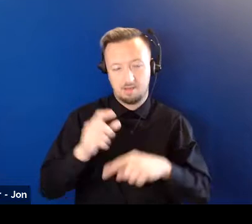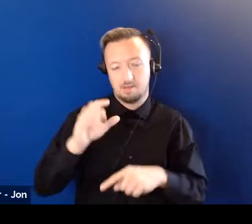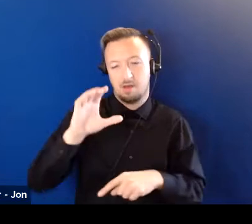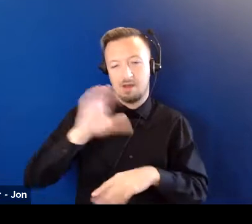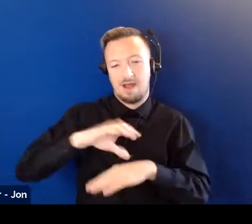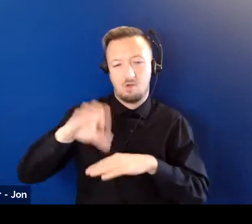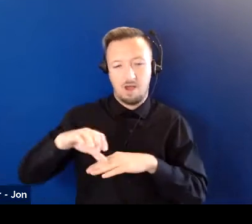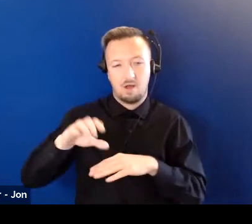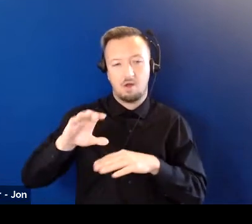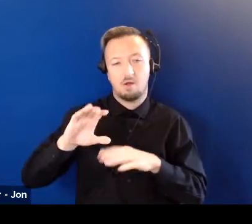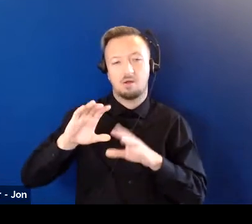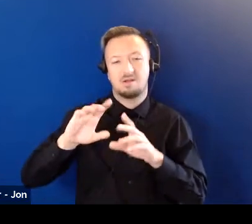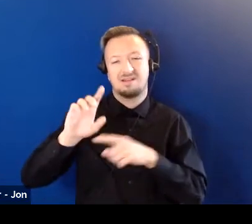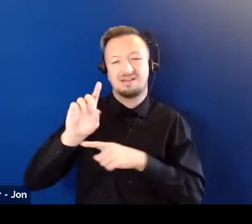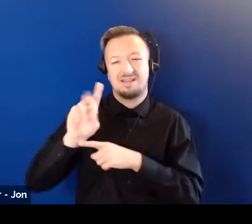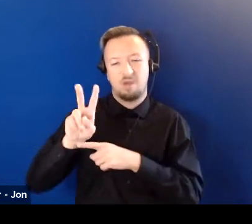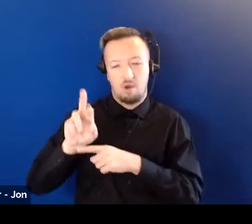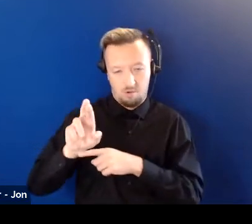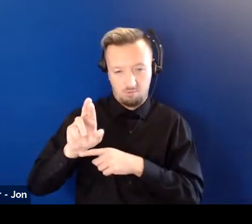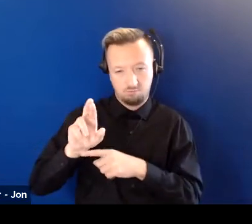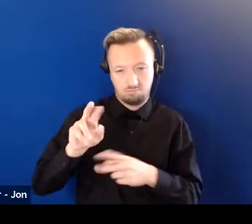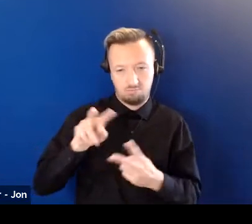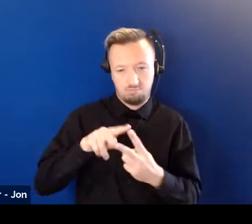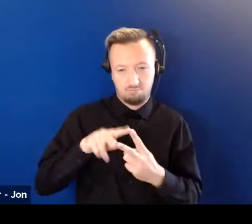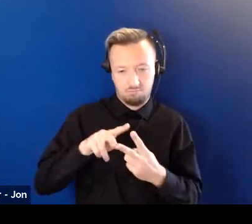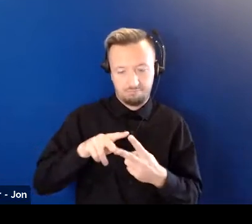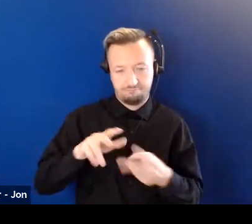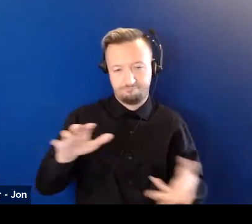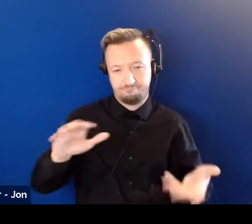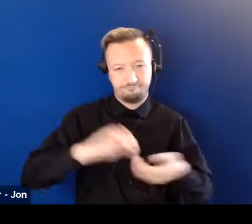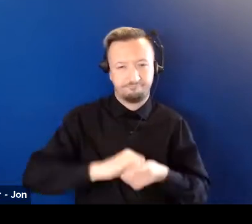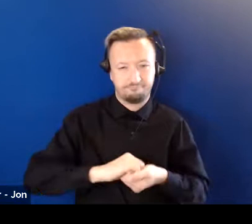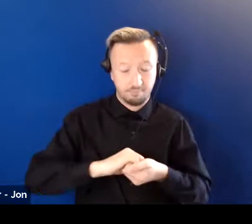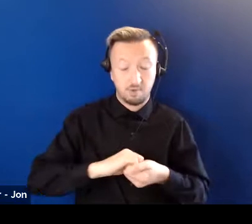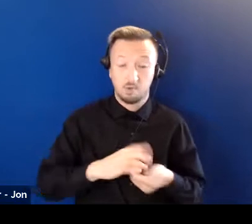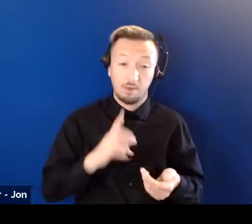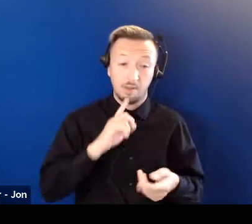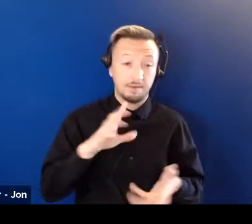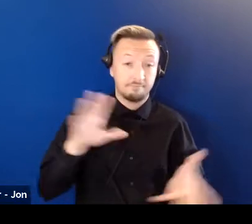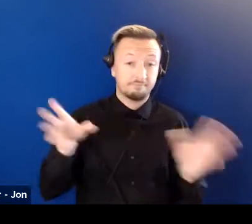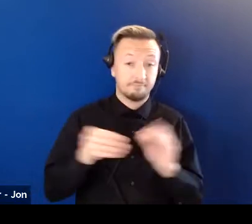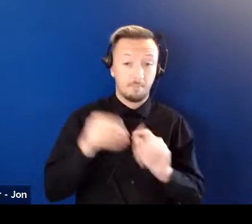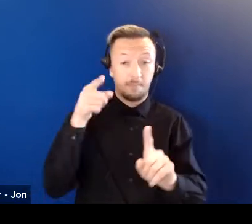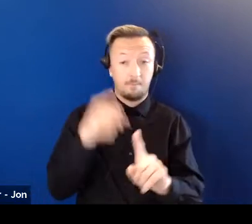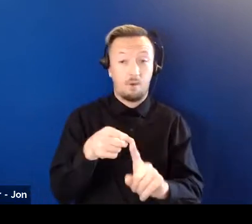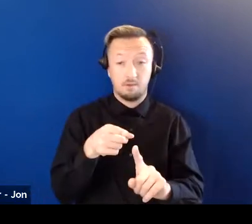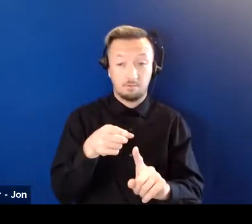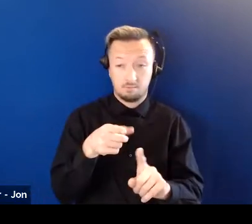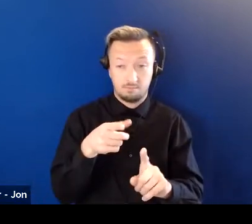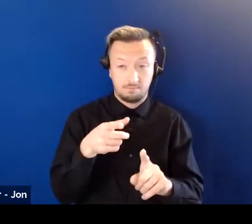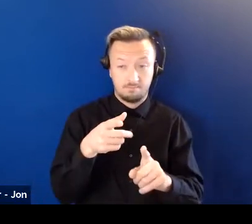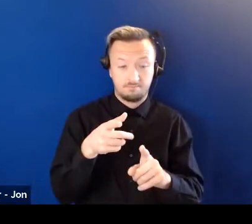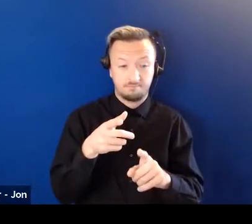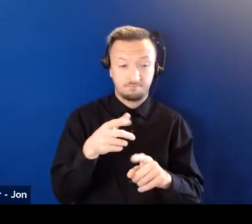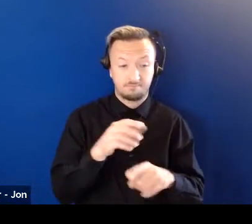Vocational Rehabilitation. So simply put, we're working with folks that the